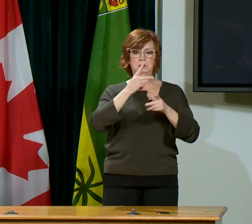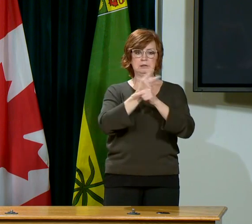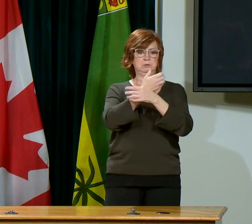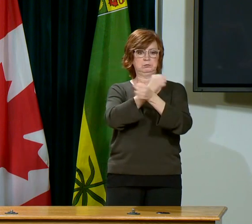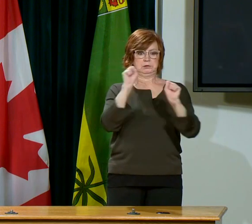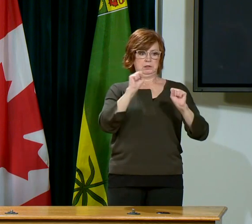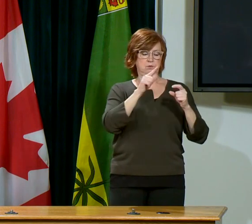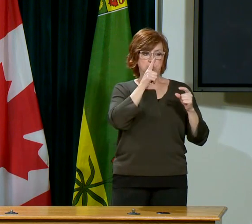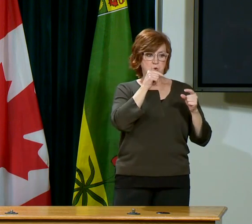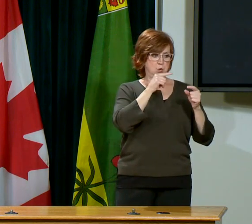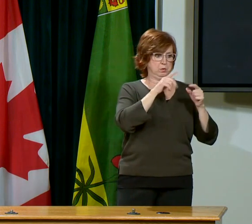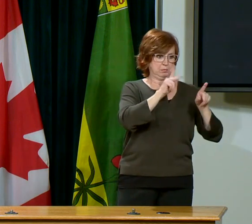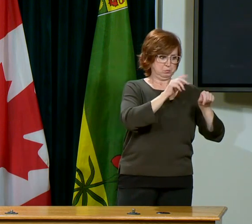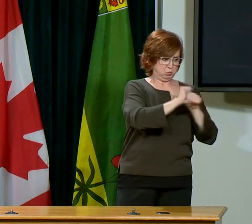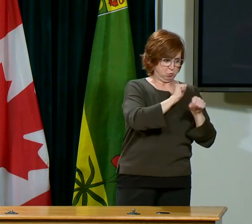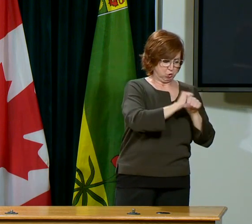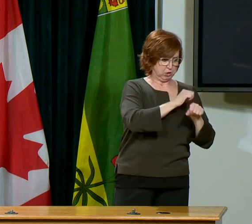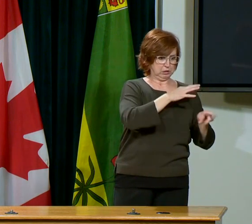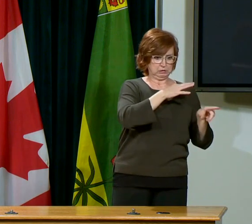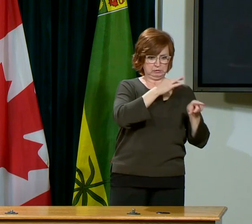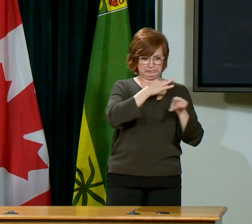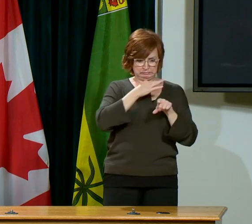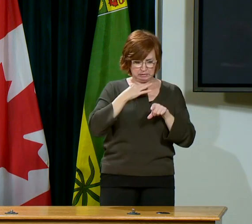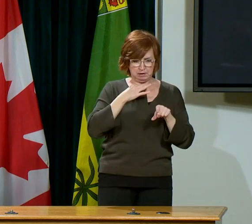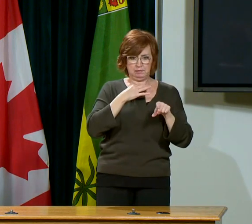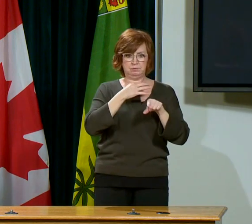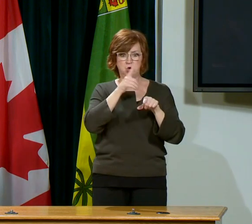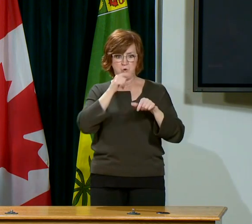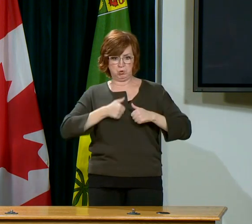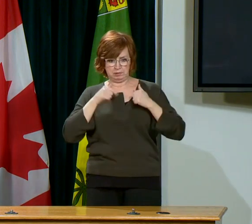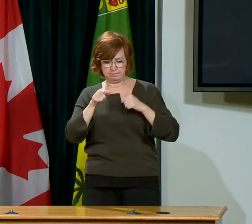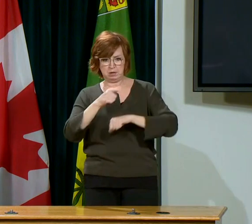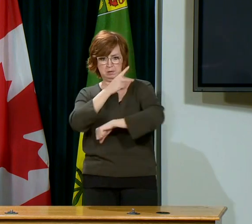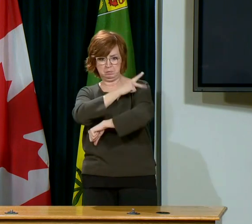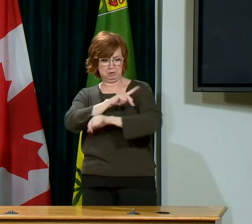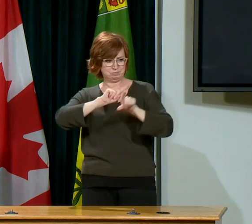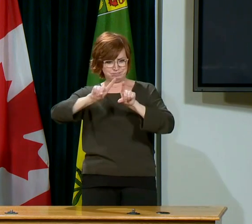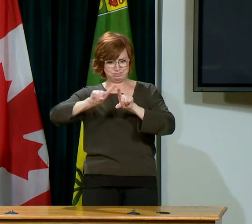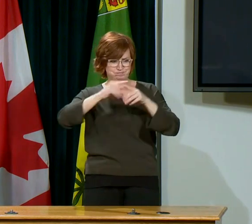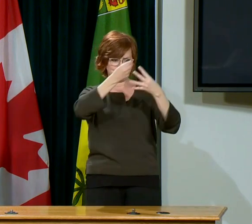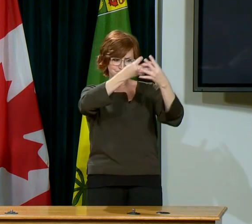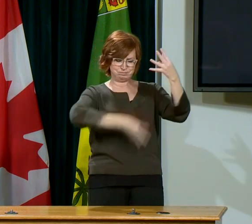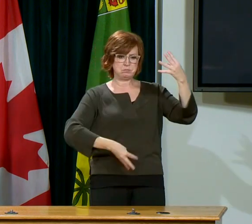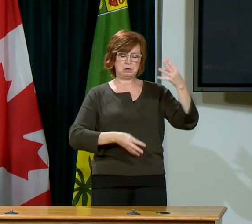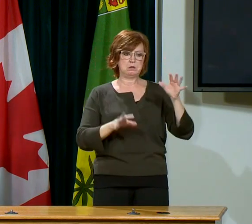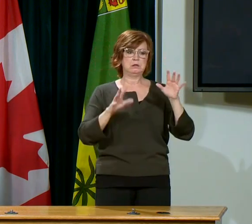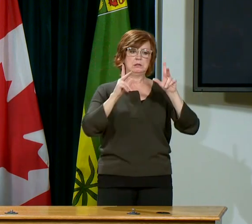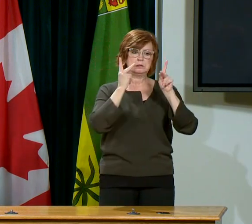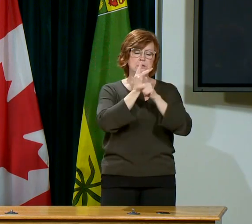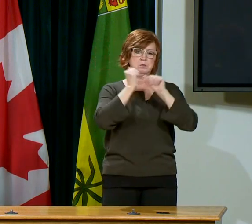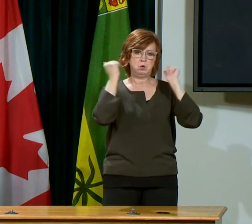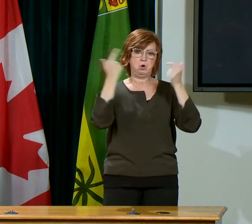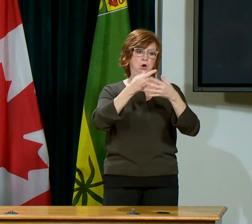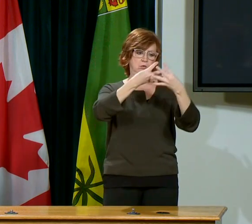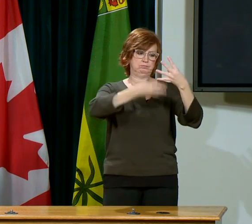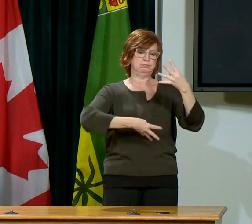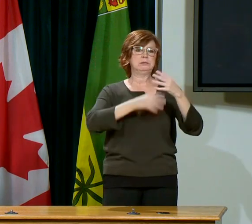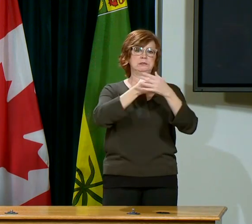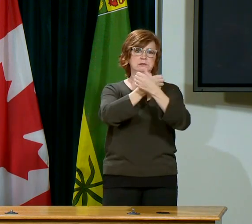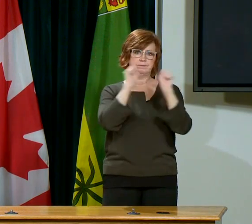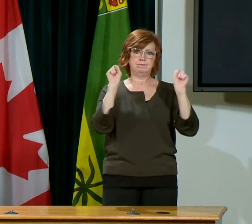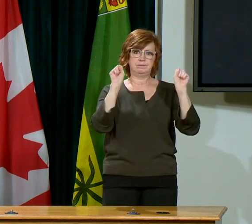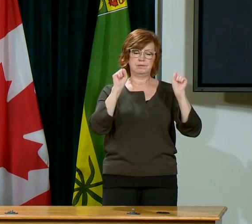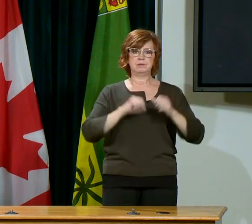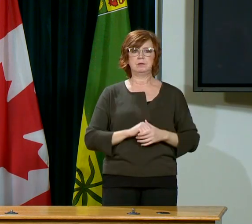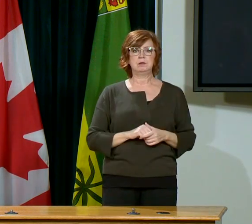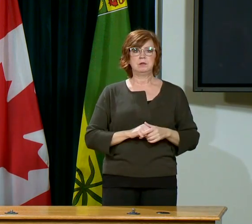These measures are about keeping our healthcare teams safe and providing an additional layer of assurance to our patients, clients, and residents who may be worrying about